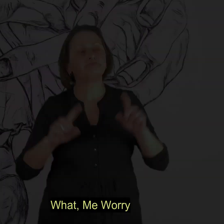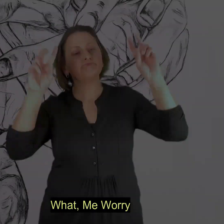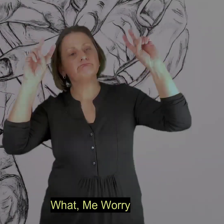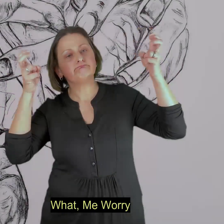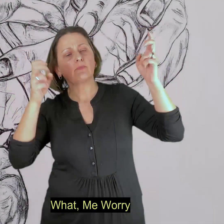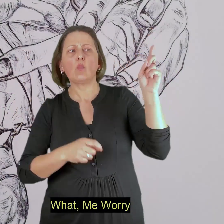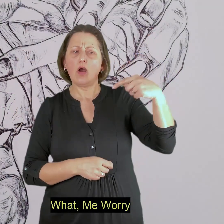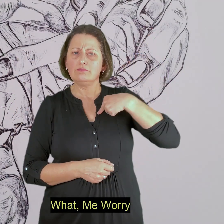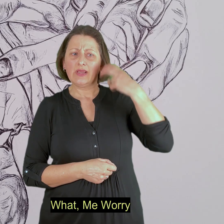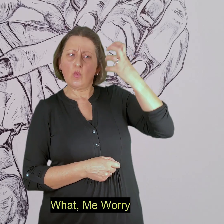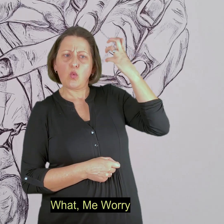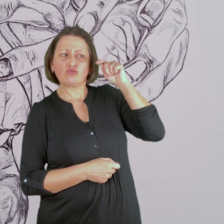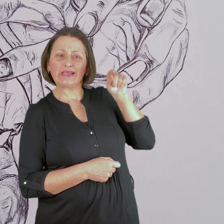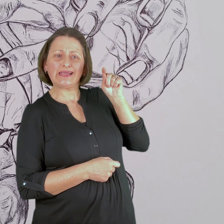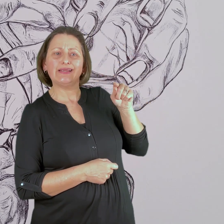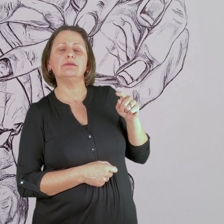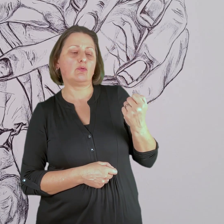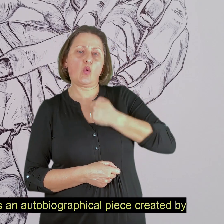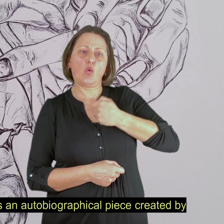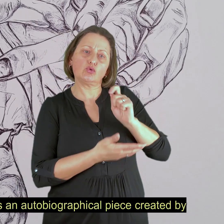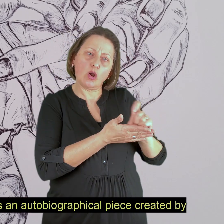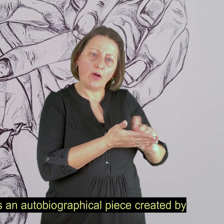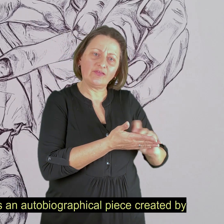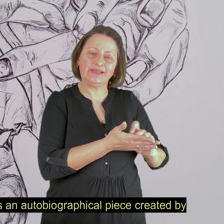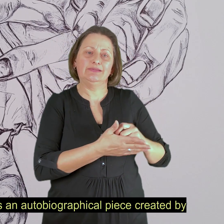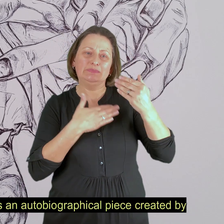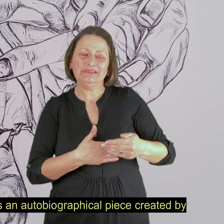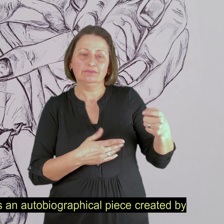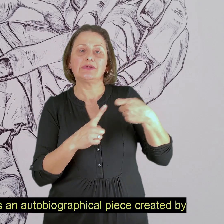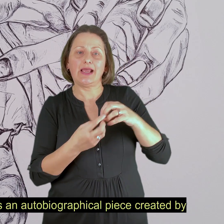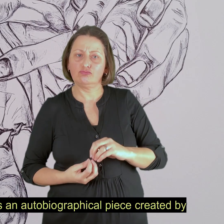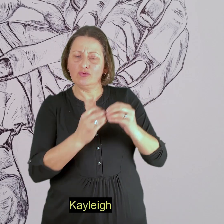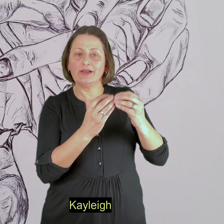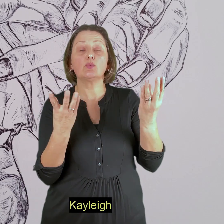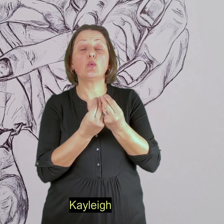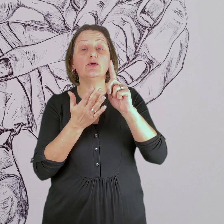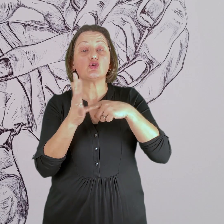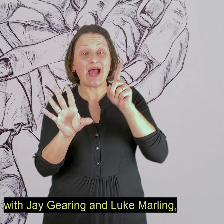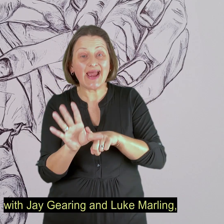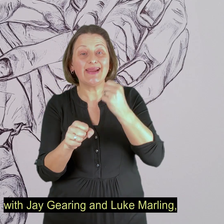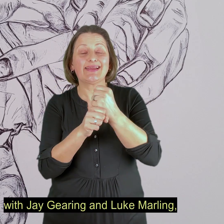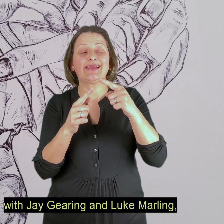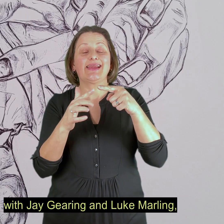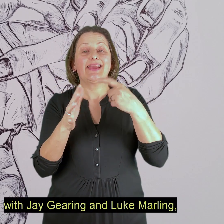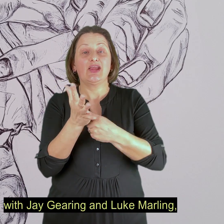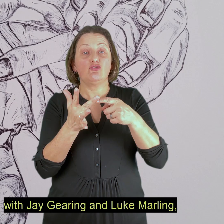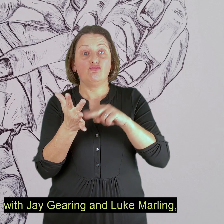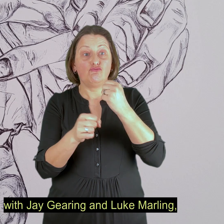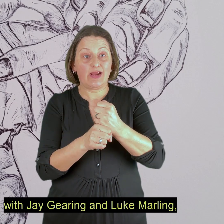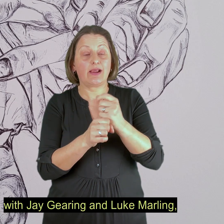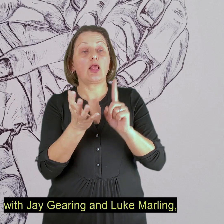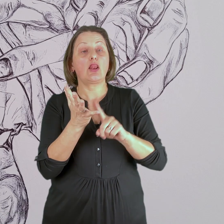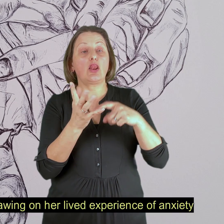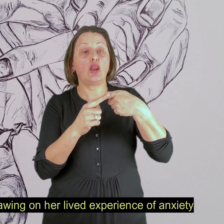What? Me Worry? Is an autobiographical piece created by Kaylee, with Jay Gearing and